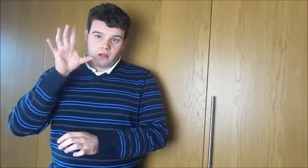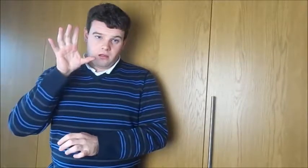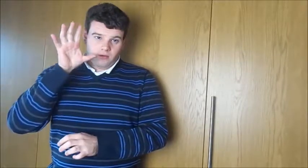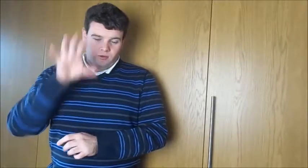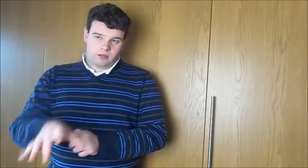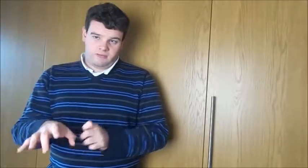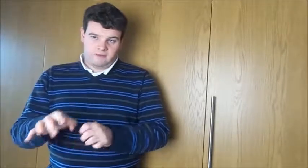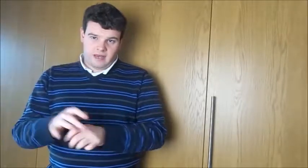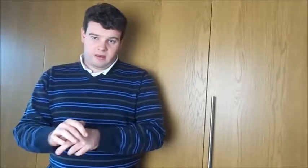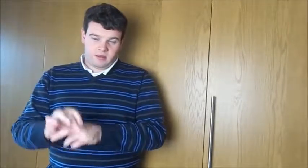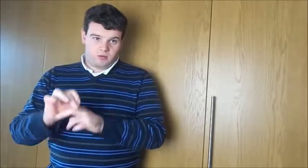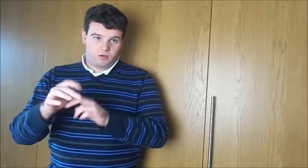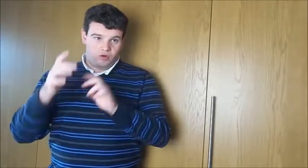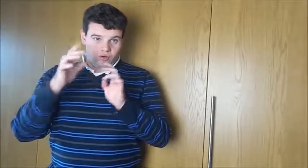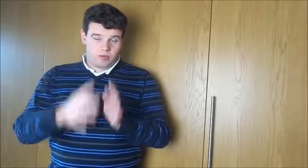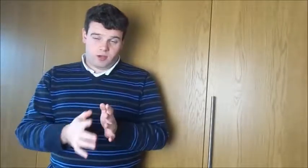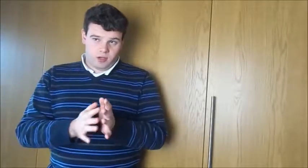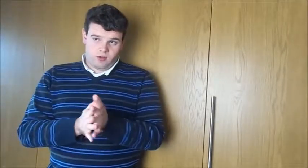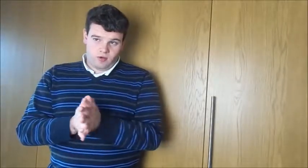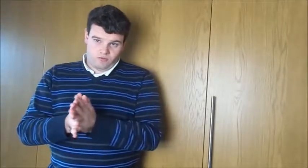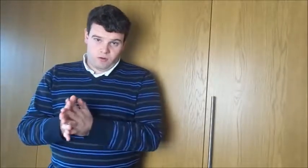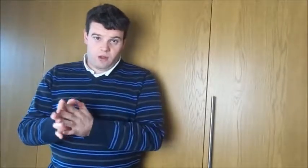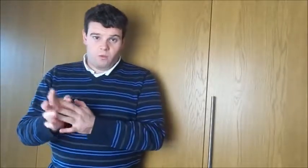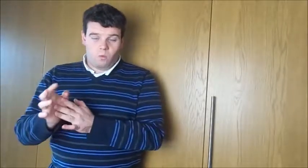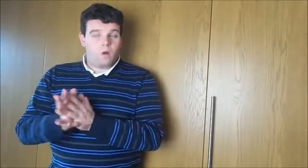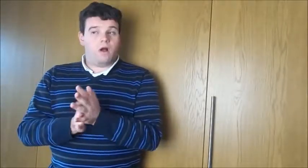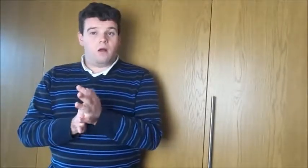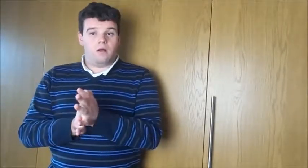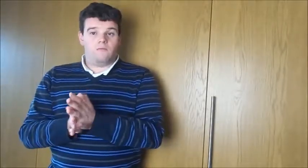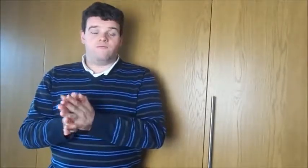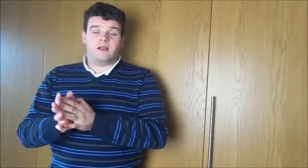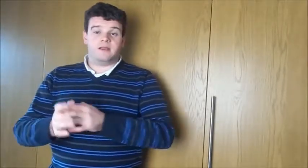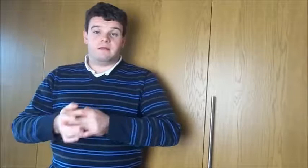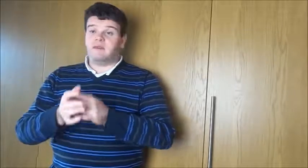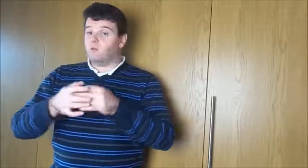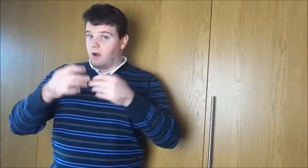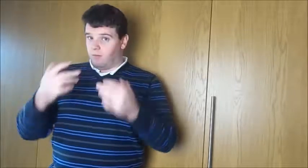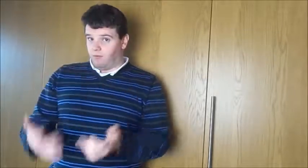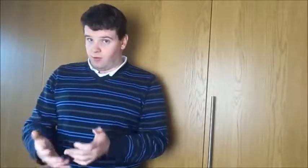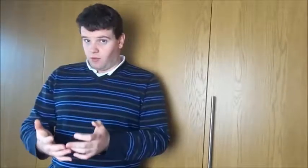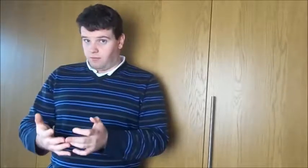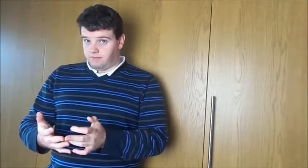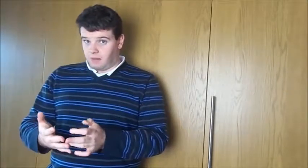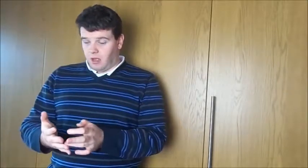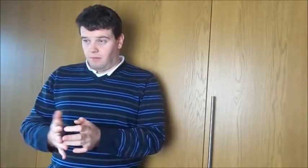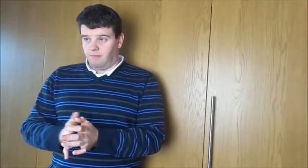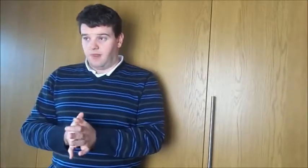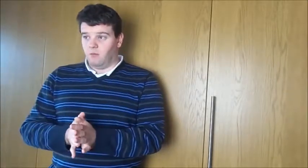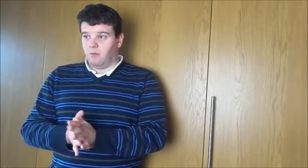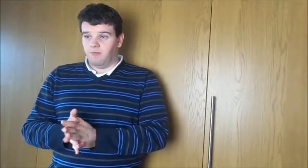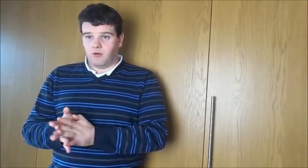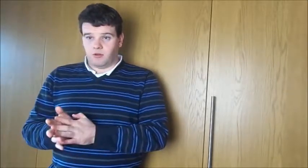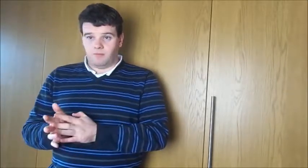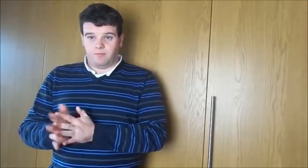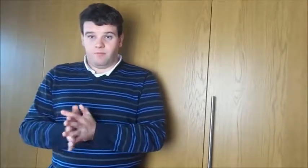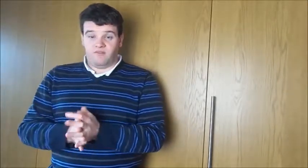the Duchess of Kent's other two children were relatively well brought up. They were brought up very